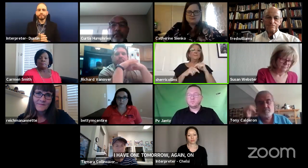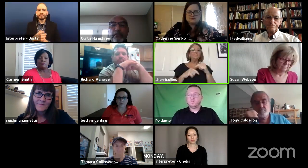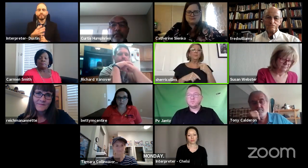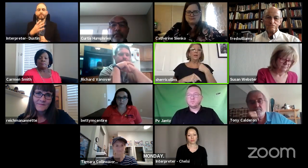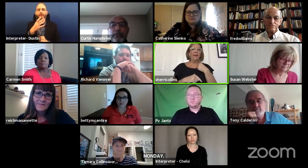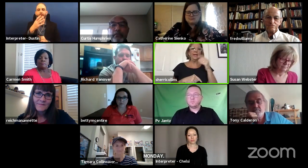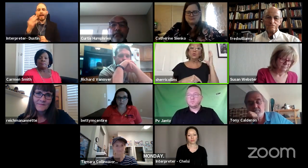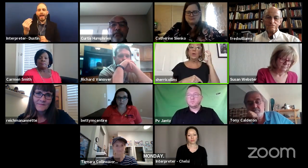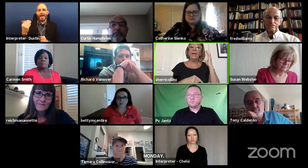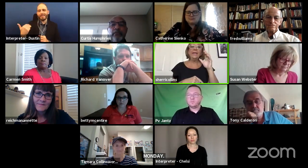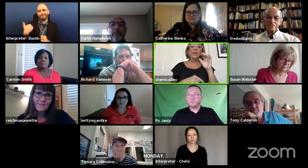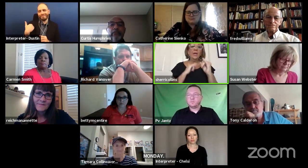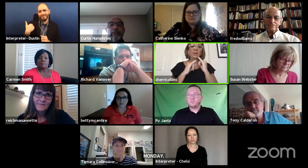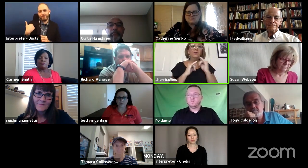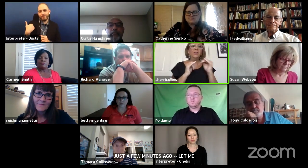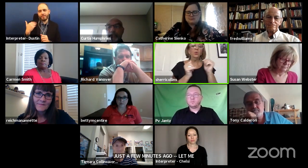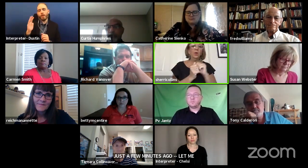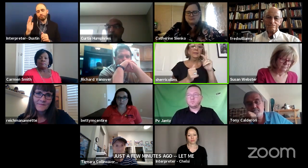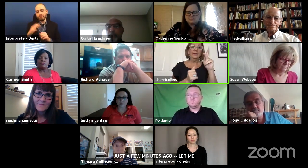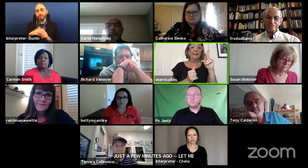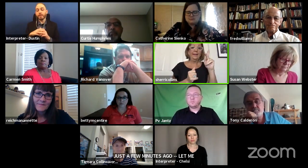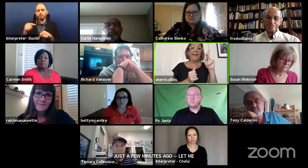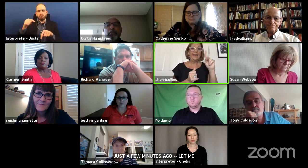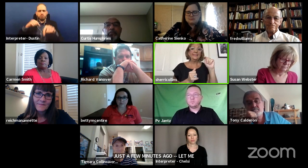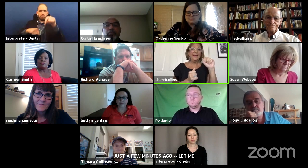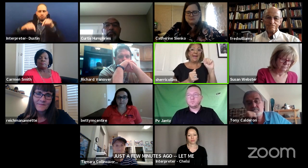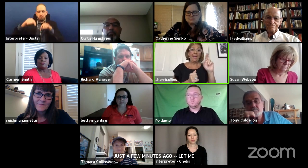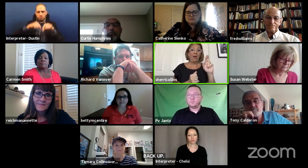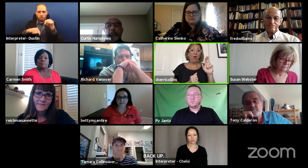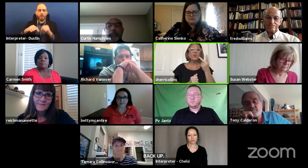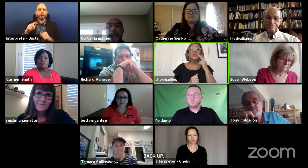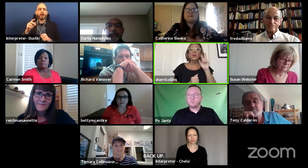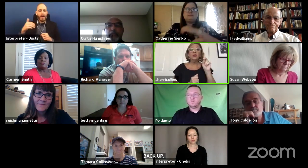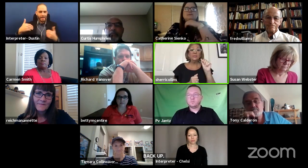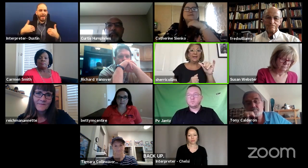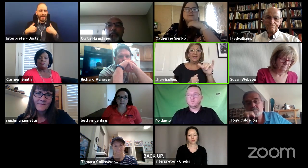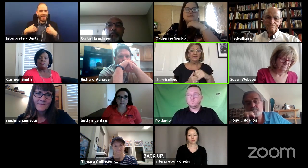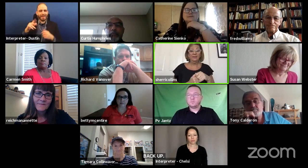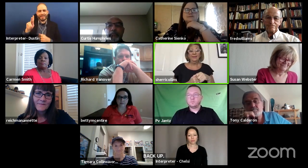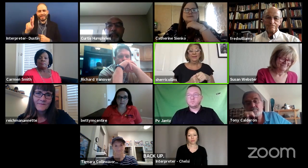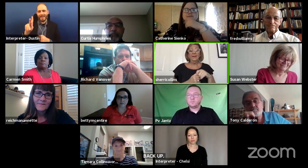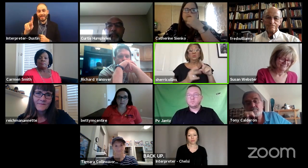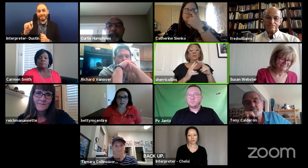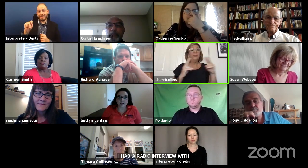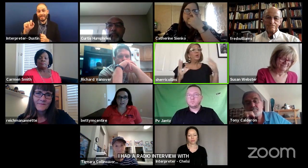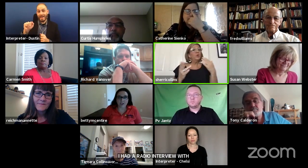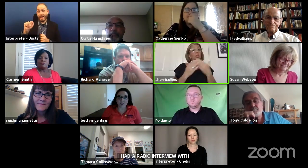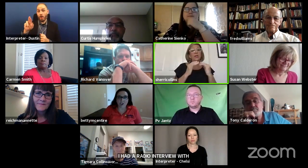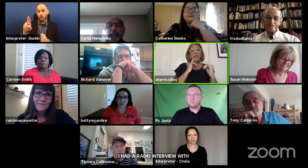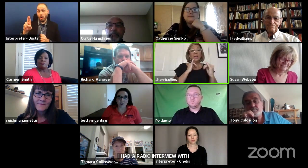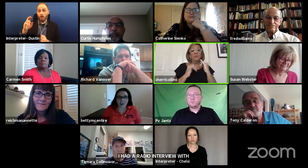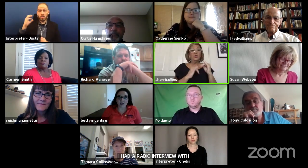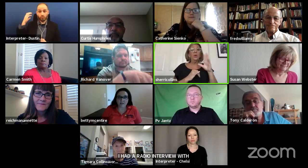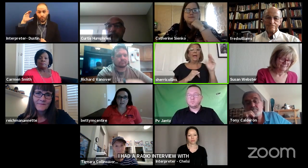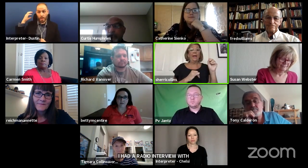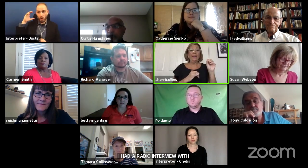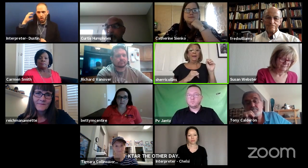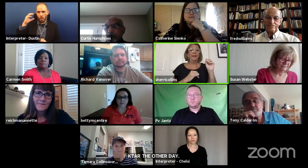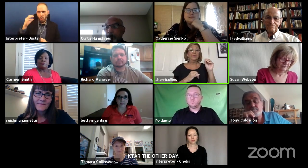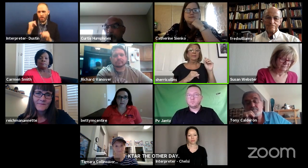back up. I had a radio interview with KTAR the other day. It was a very good